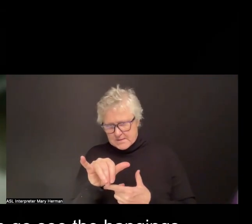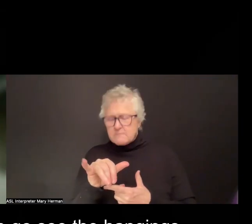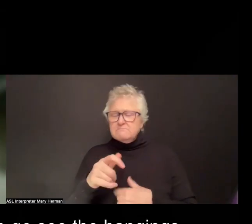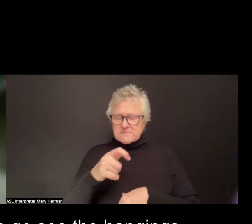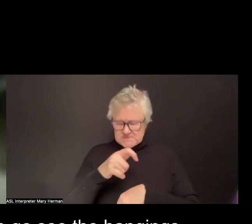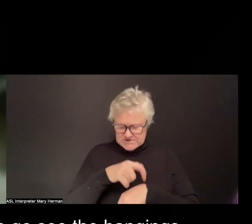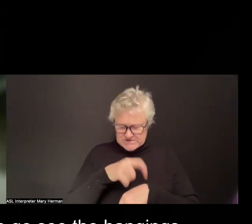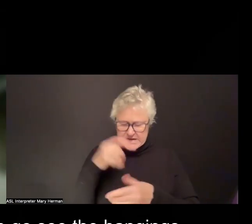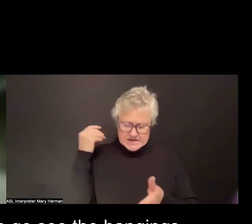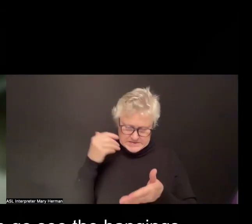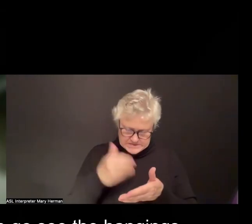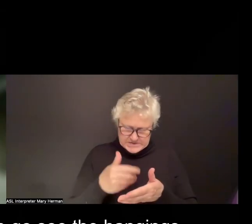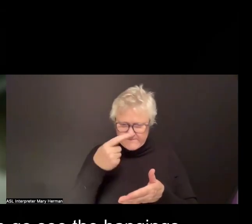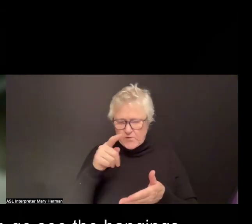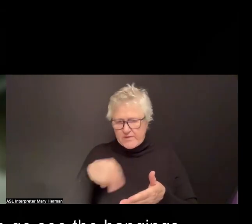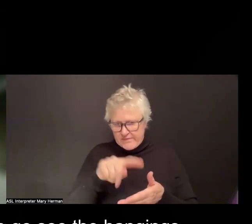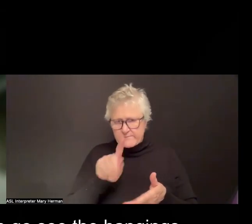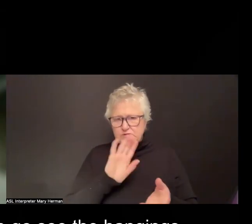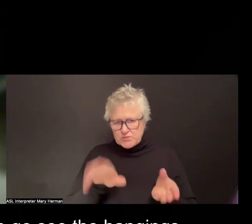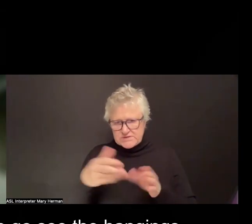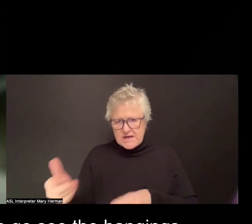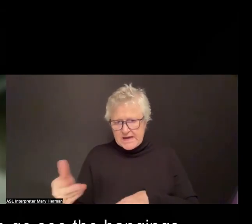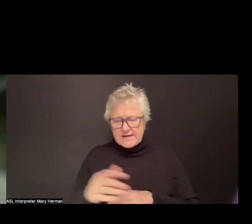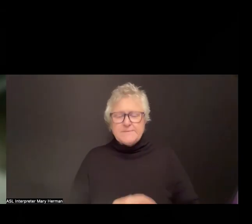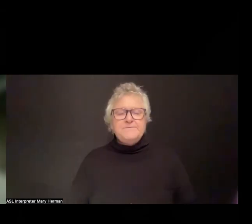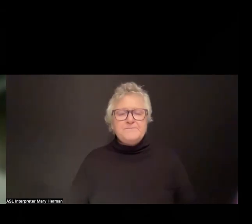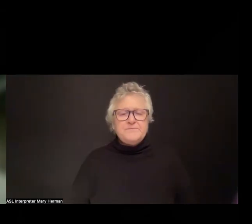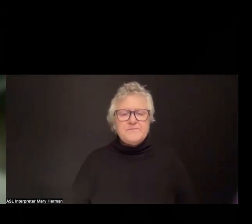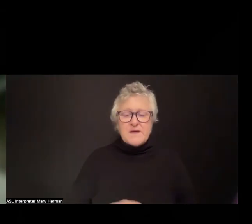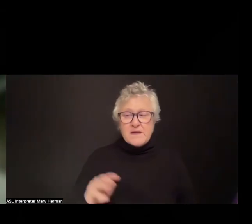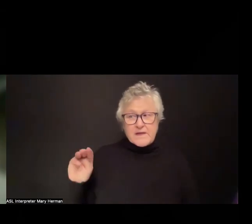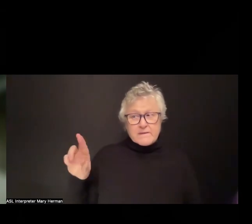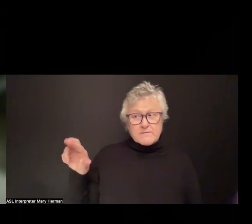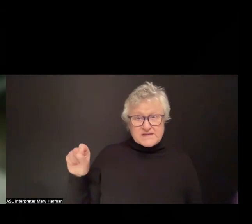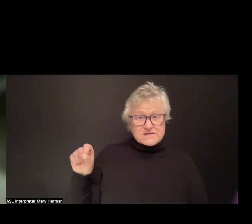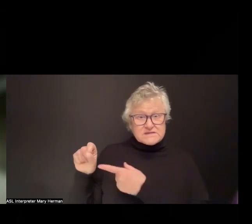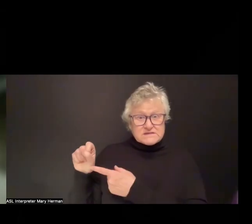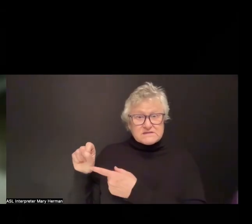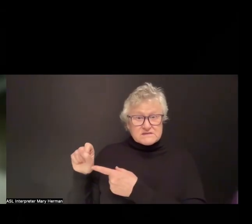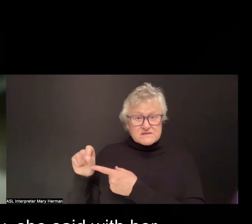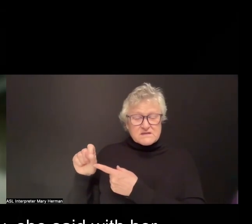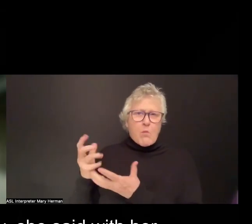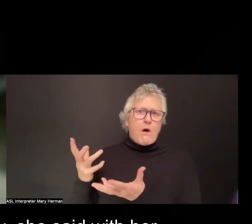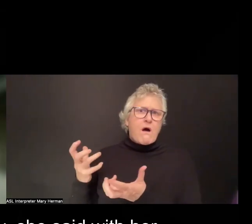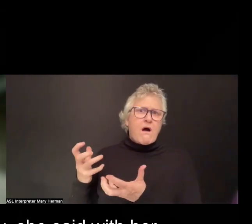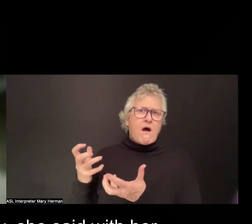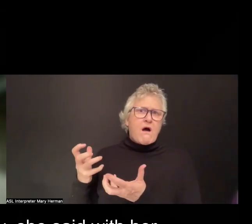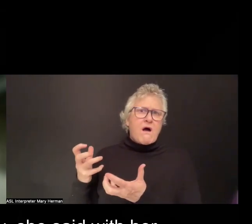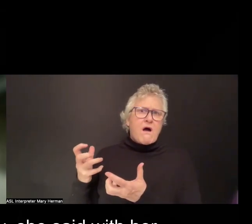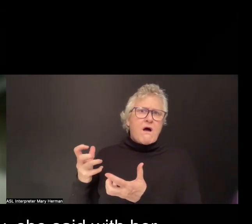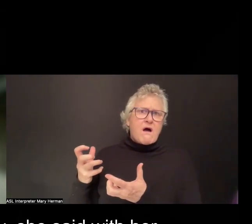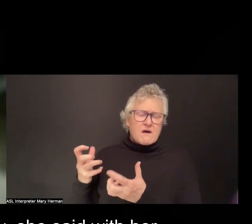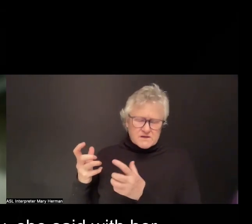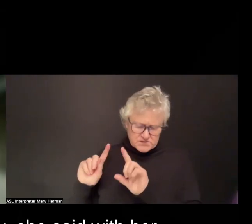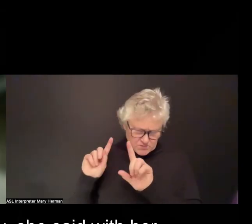Mrs. Tomlinson wanted to go see the hangings as badly as I did, which is why she made such a point of refusing me. "You can't possibly," she